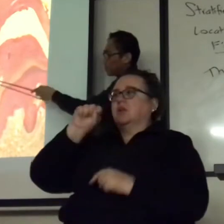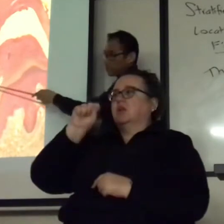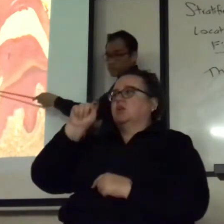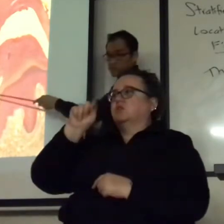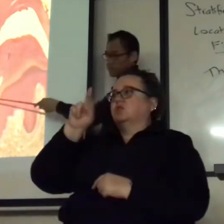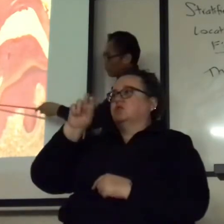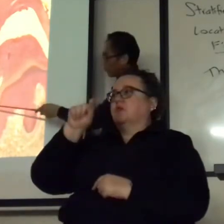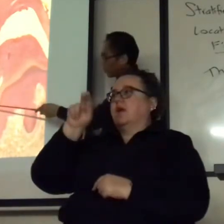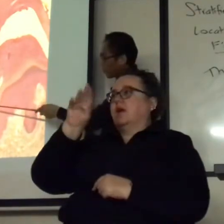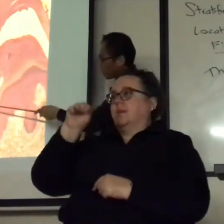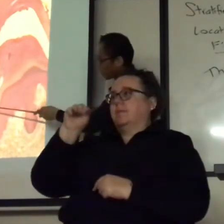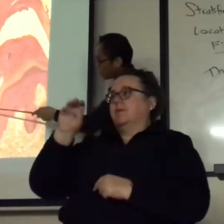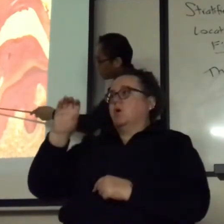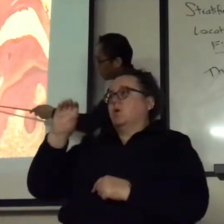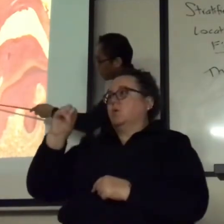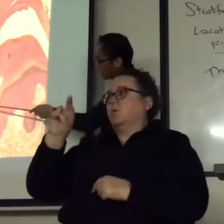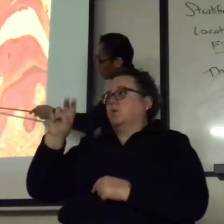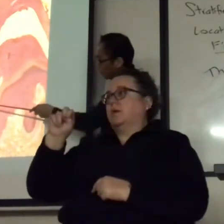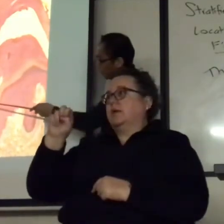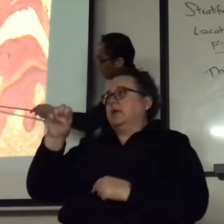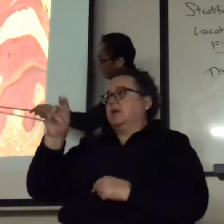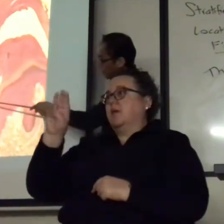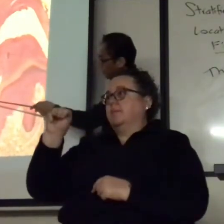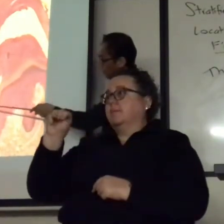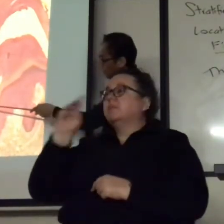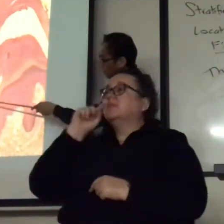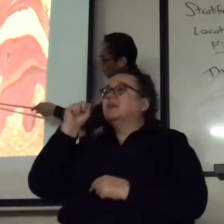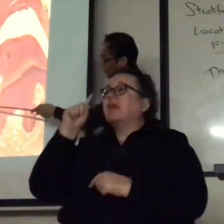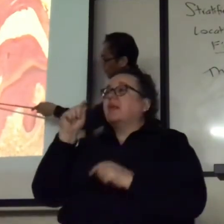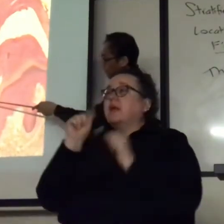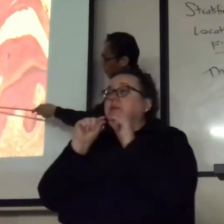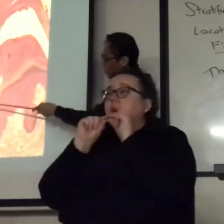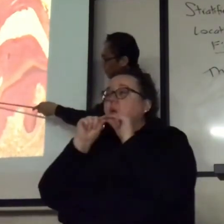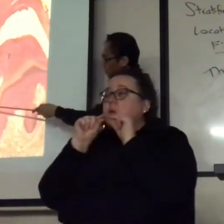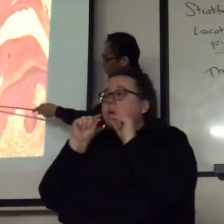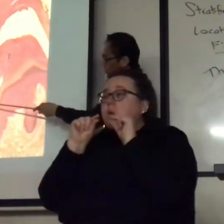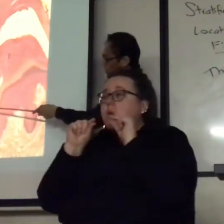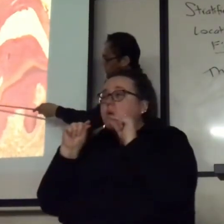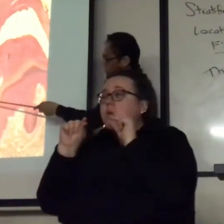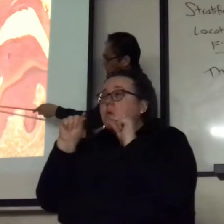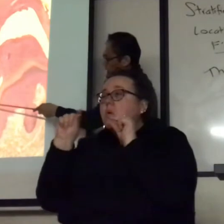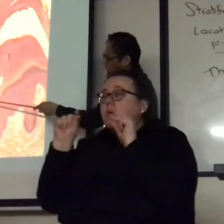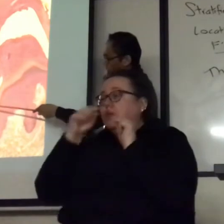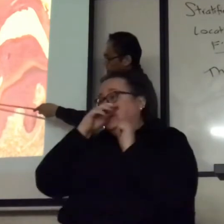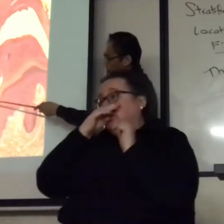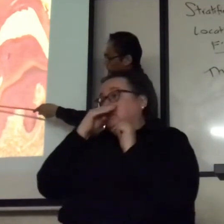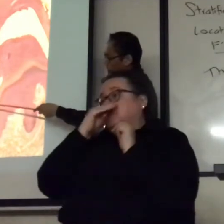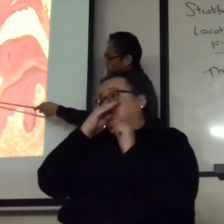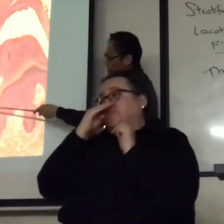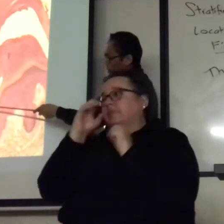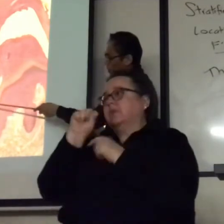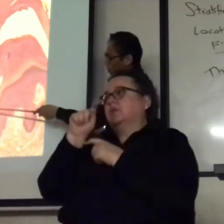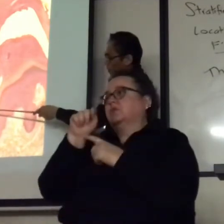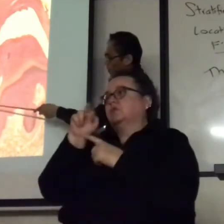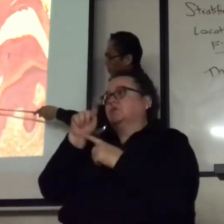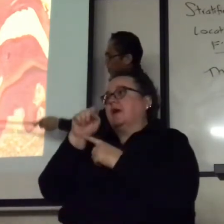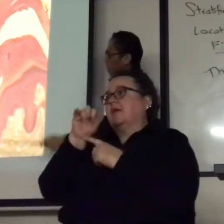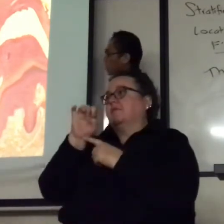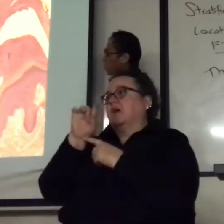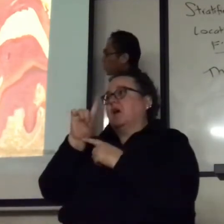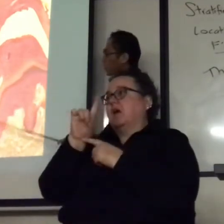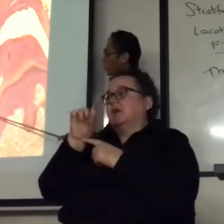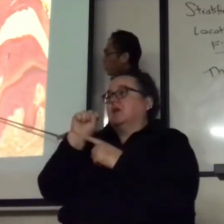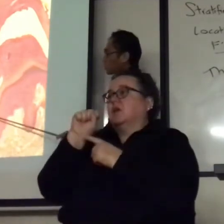keratin cells. This tiny layer right here is kind of where it's the stratified squamous part, okay?